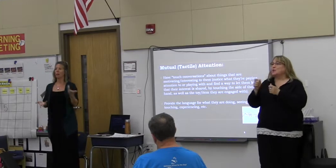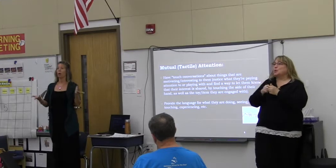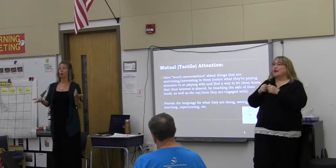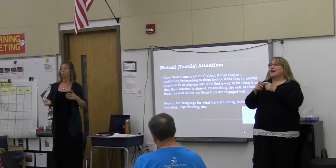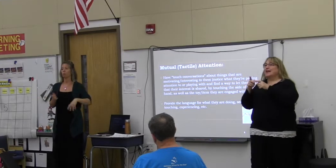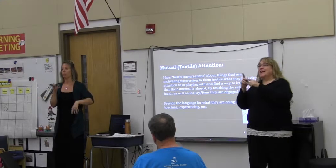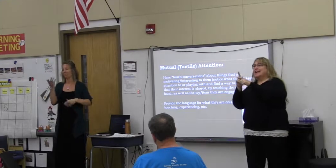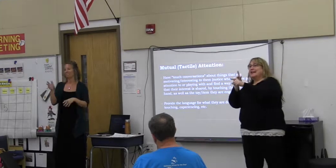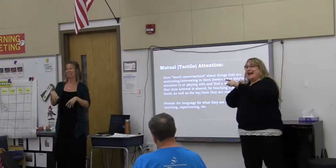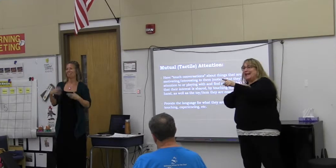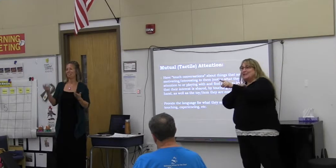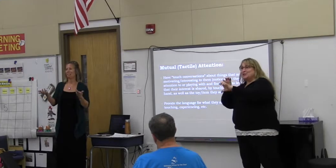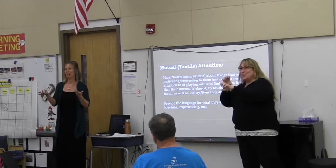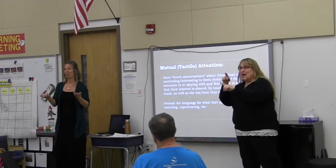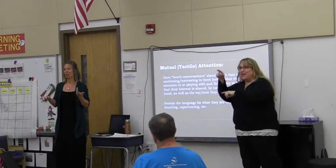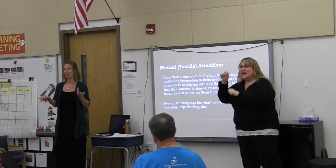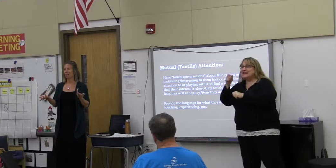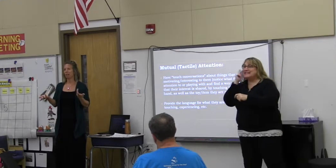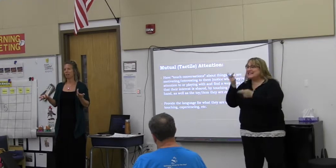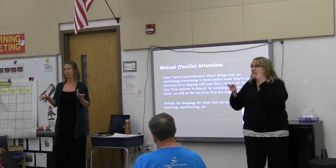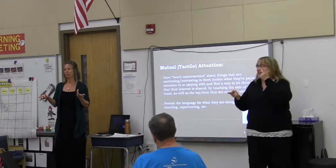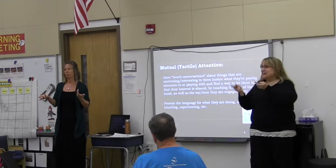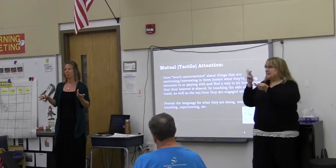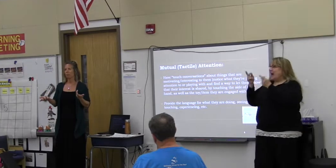and I know, oh, you know,